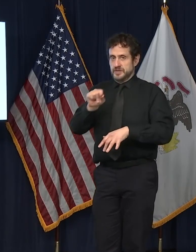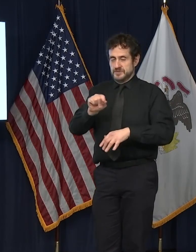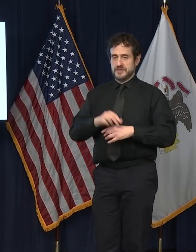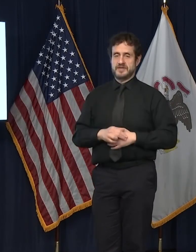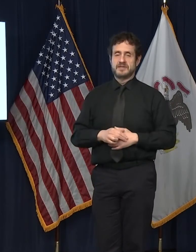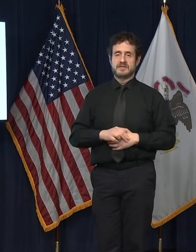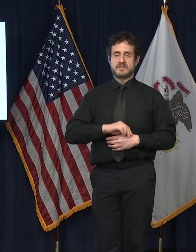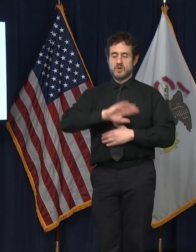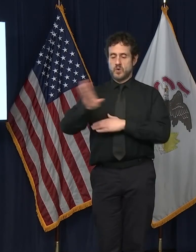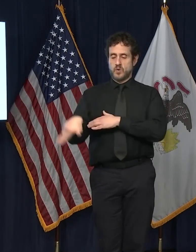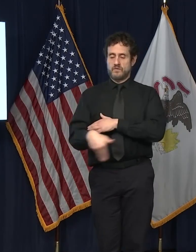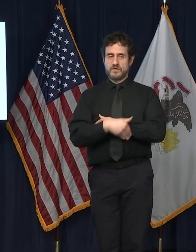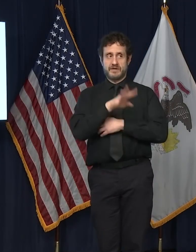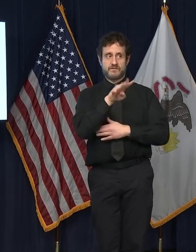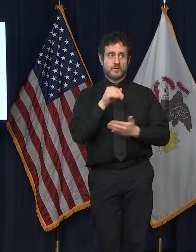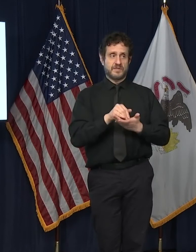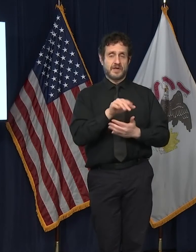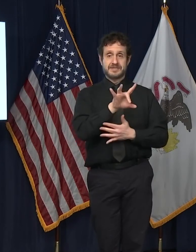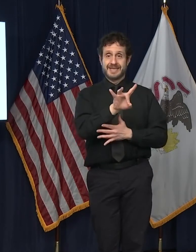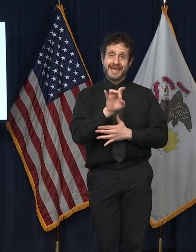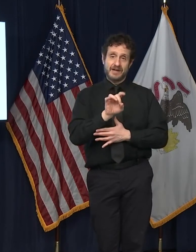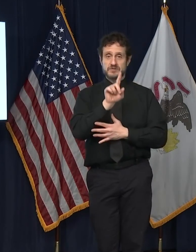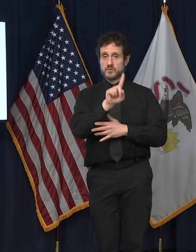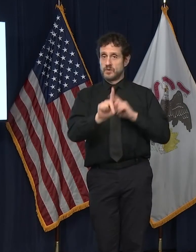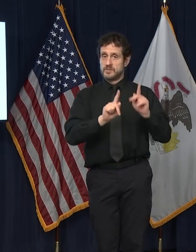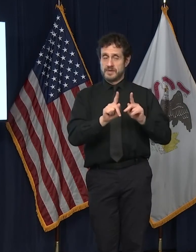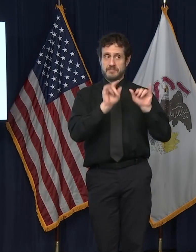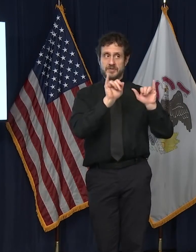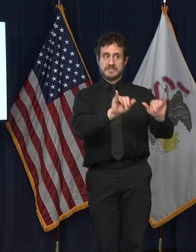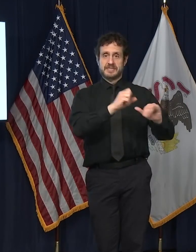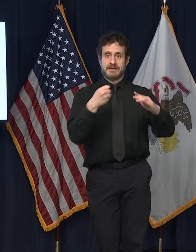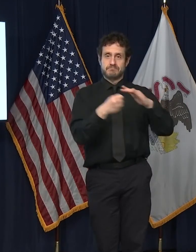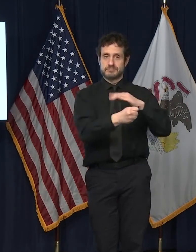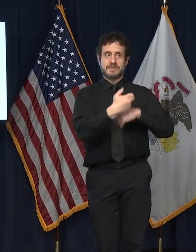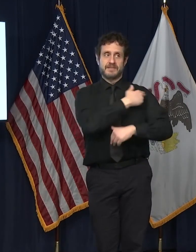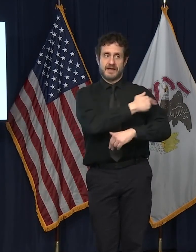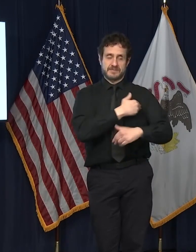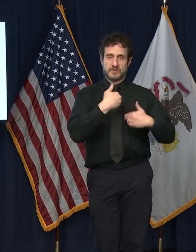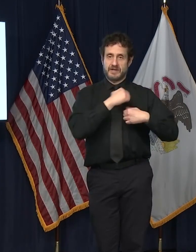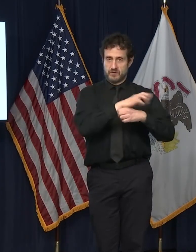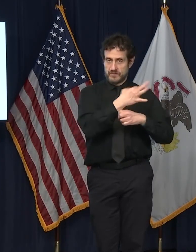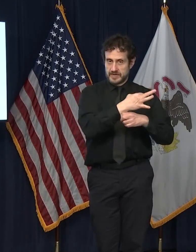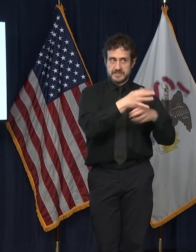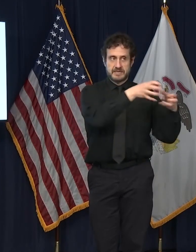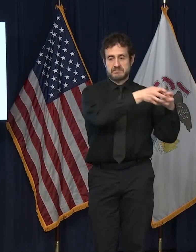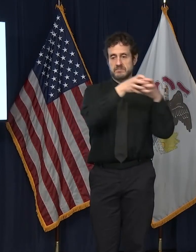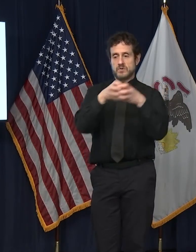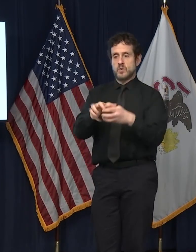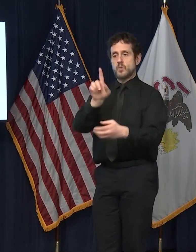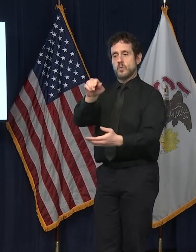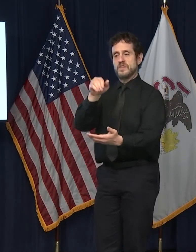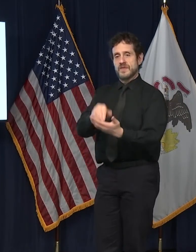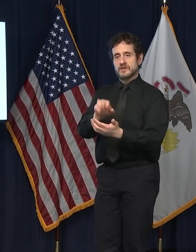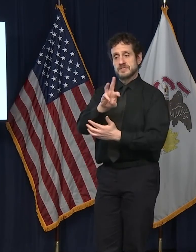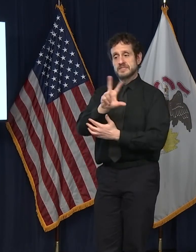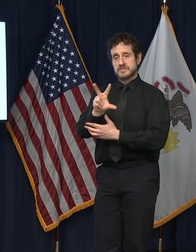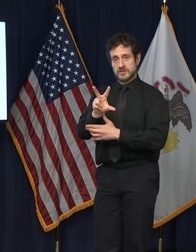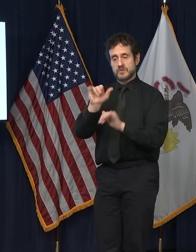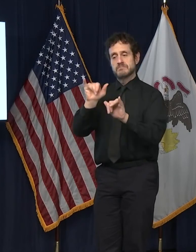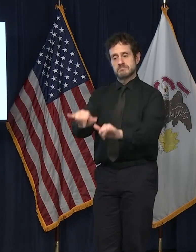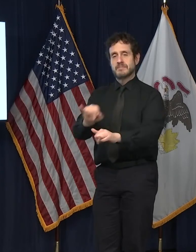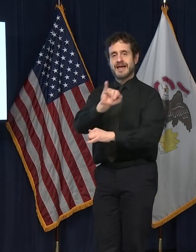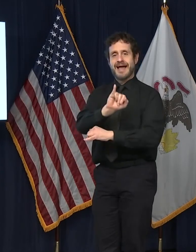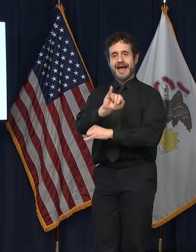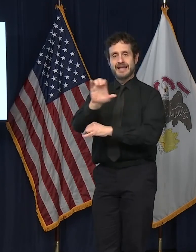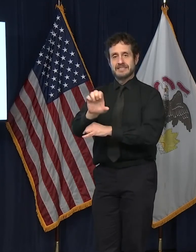Overnight, 4,801 individuals were in the hospital with COVID, and of those, 1,063 were in the